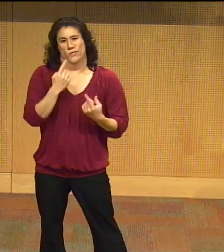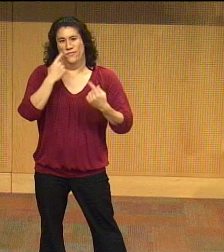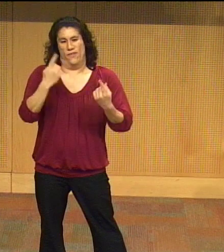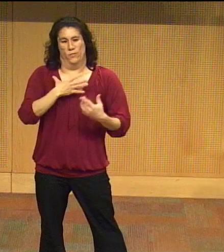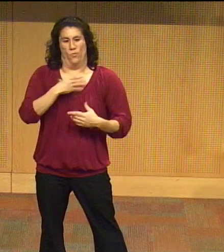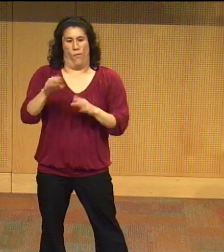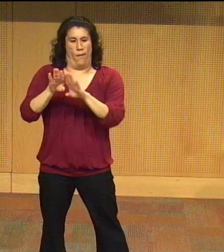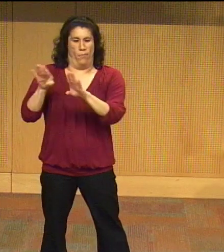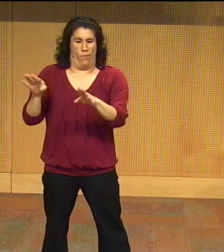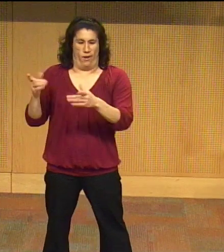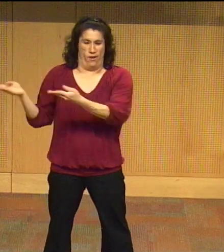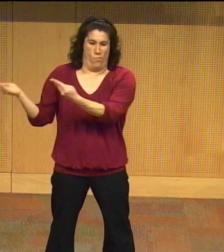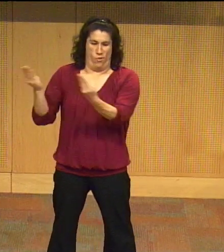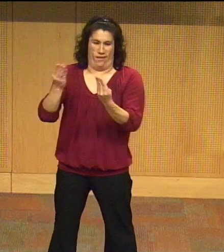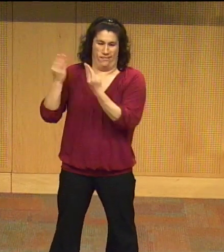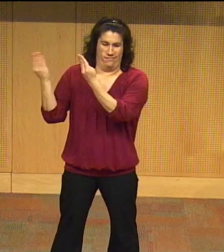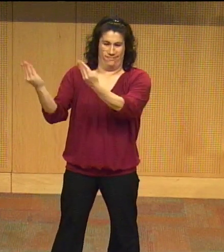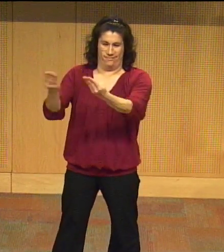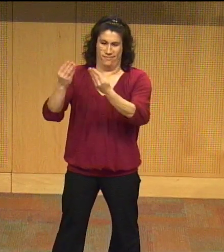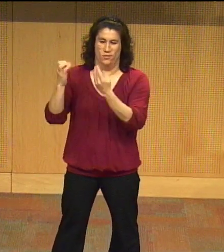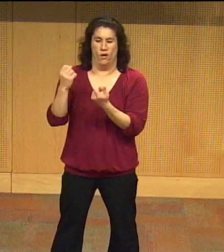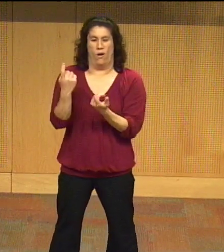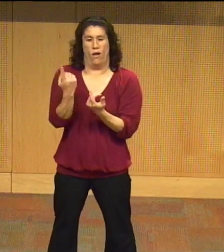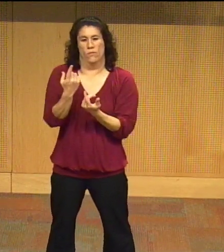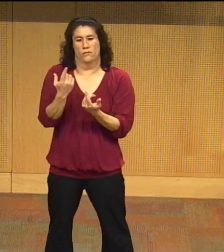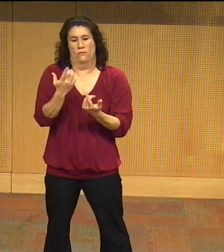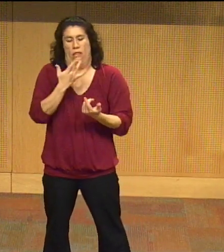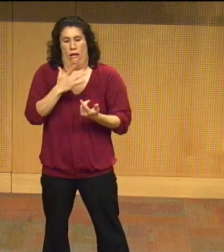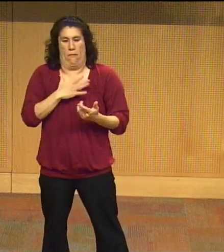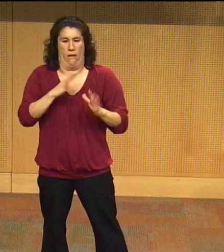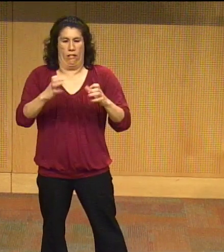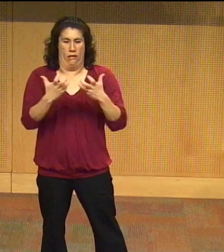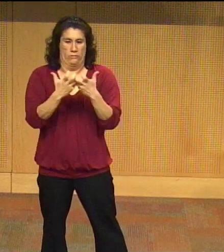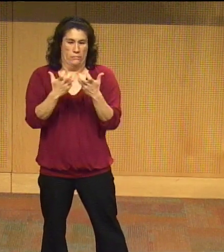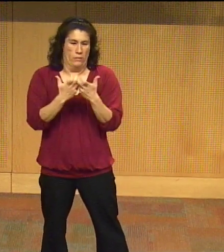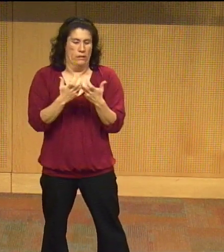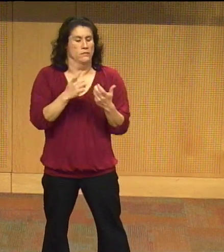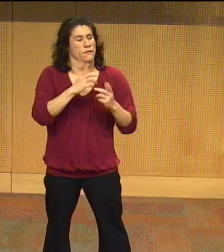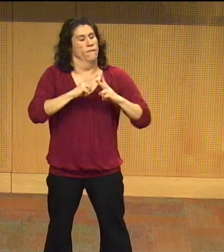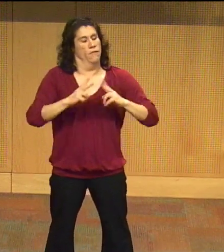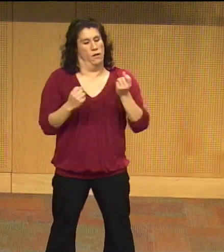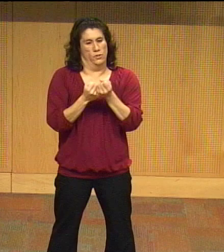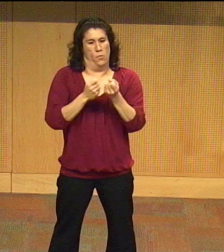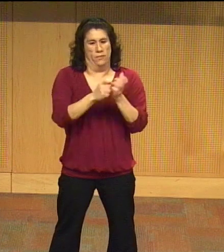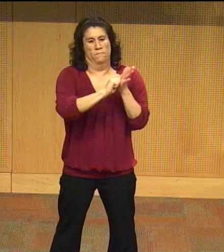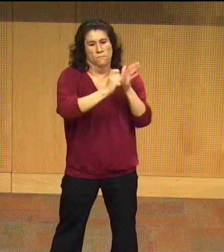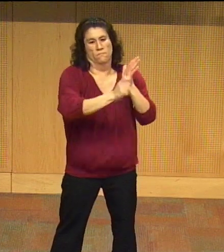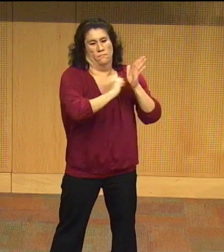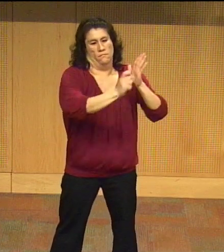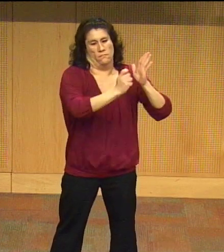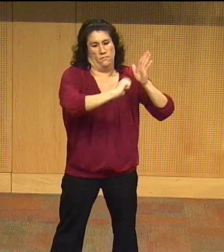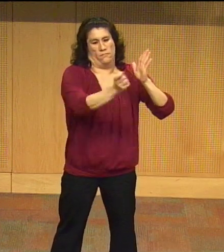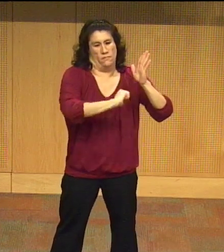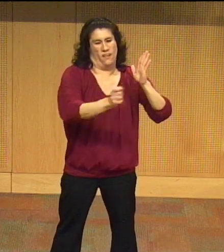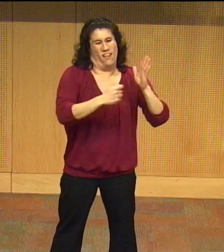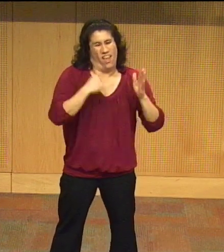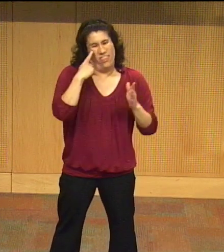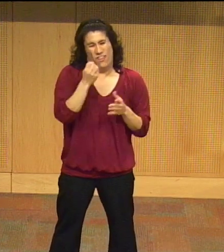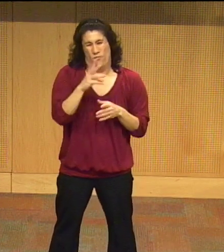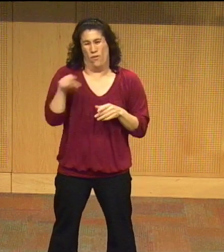was famous for bringing my small whiteboard with me wherever I went. And I was lucky that my classmates were very supportive and they would write information